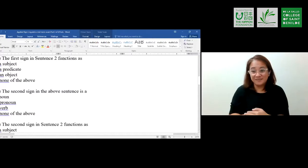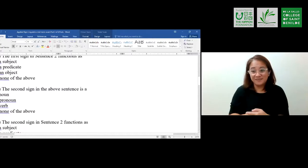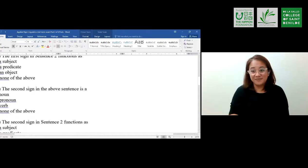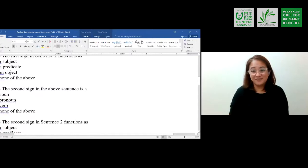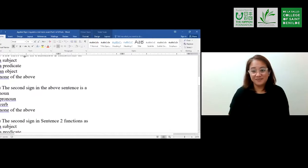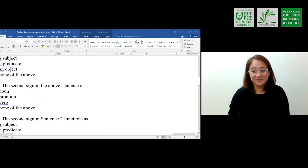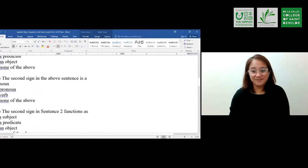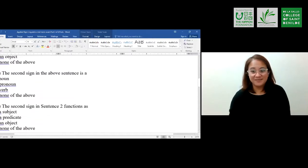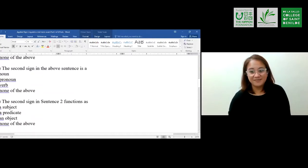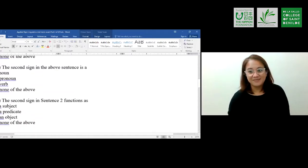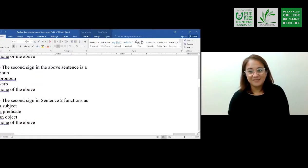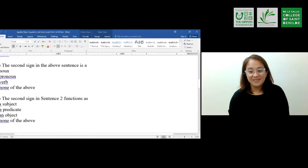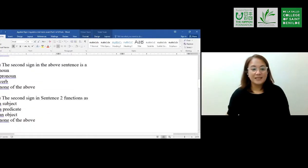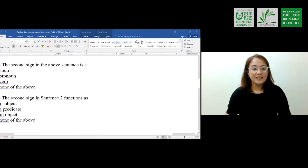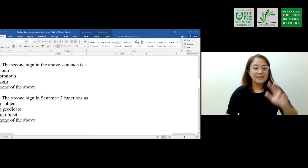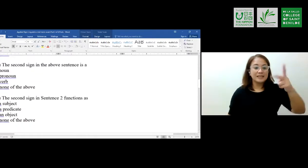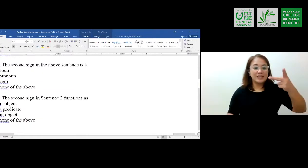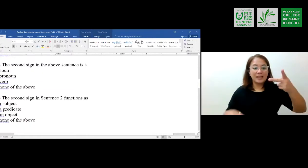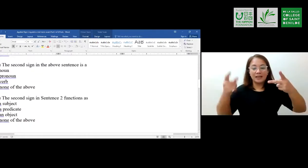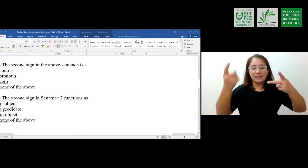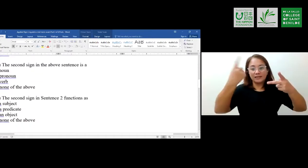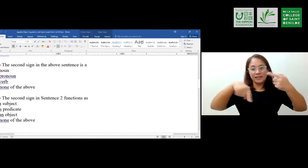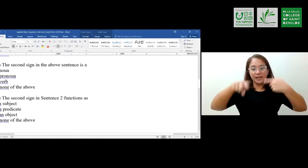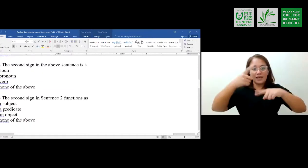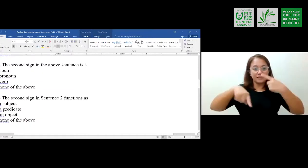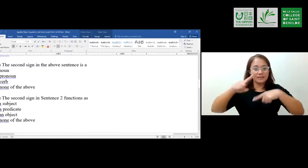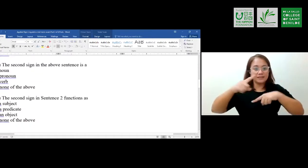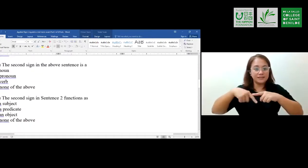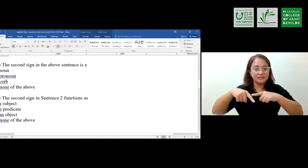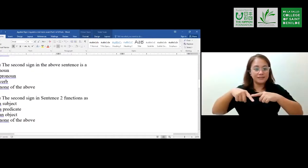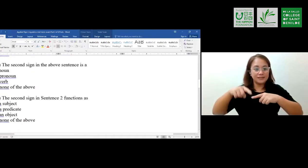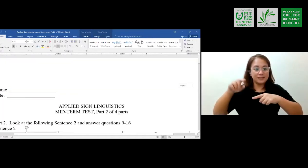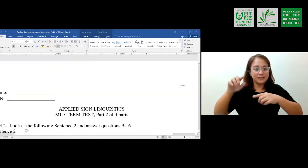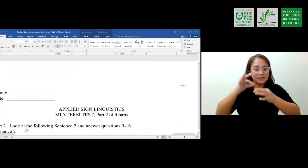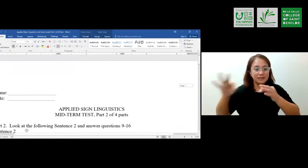Okay, the second sign in the above sentence, eat.